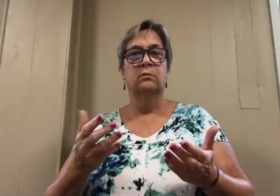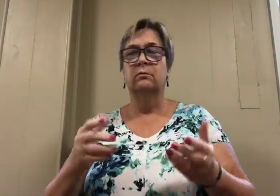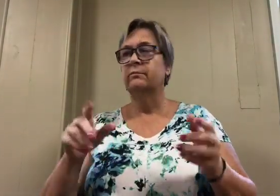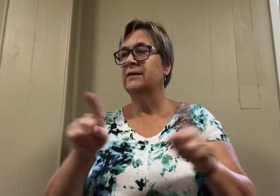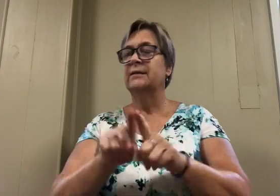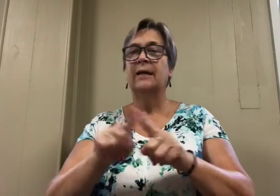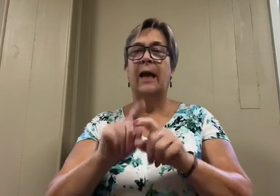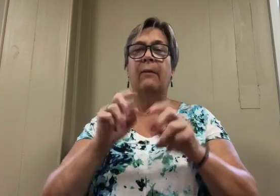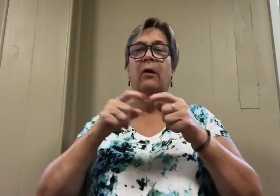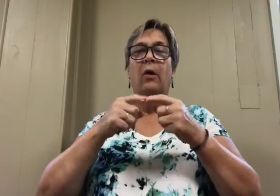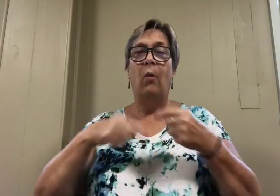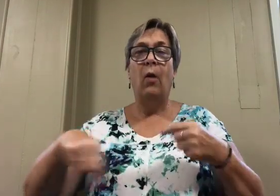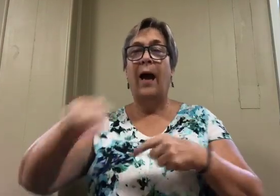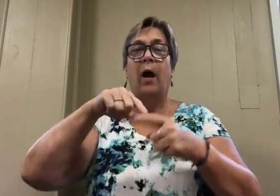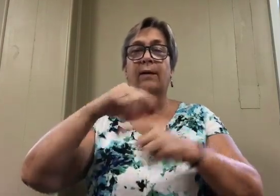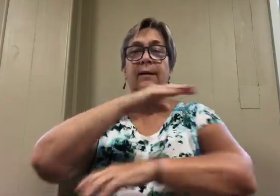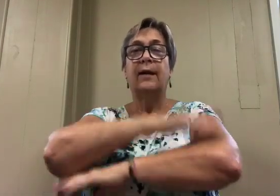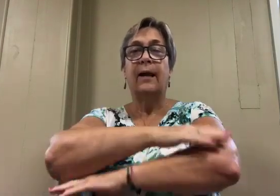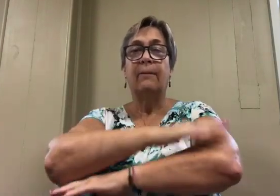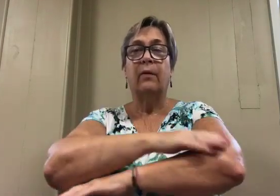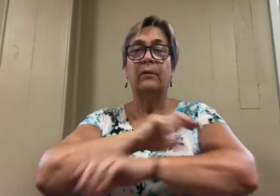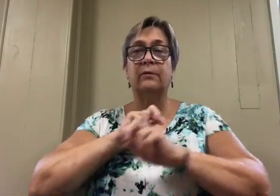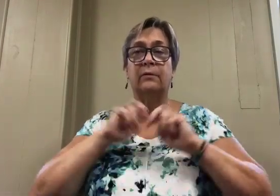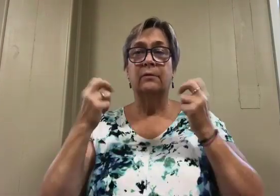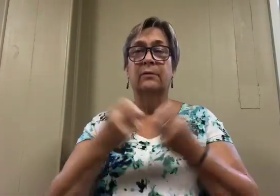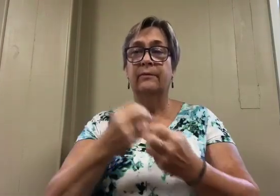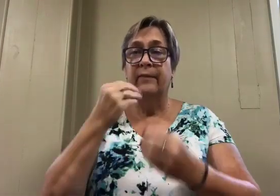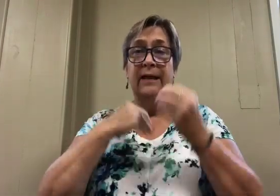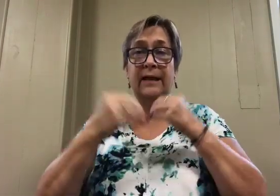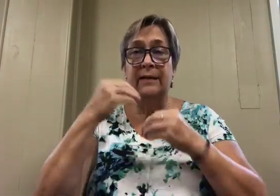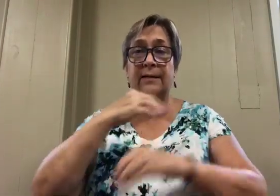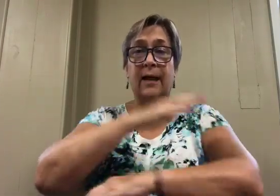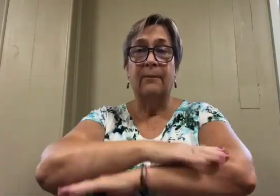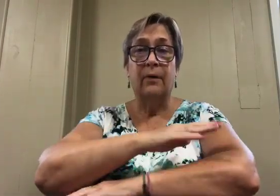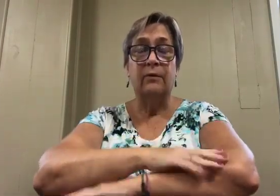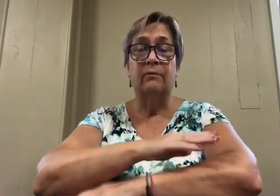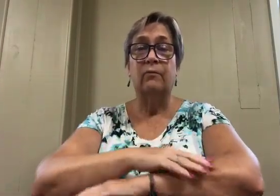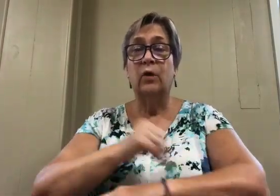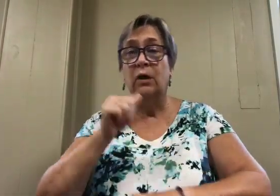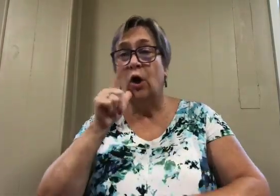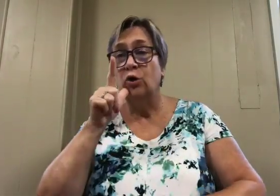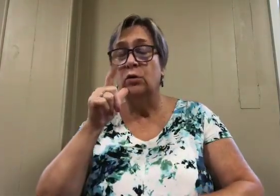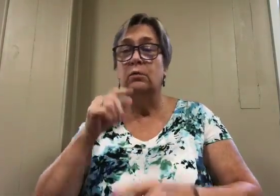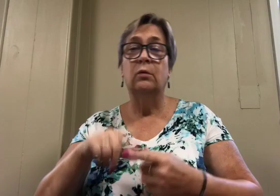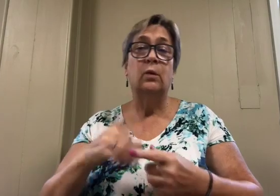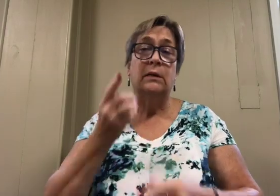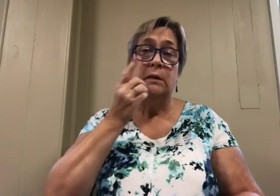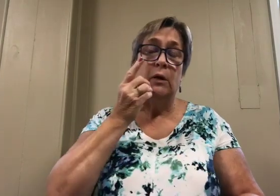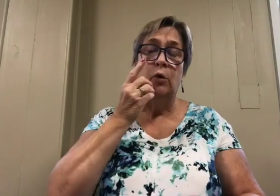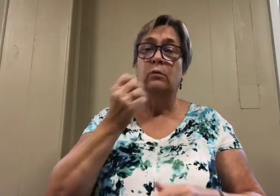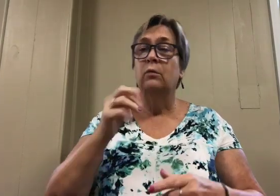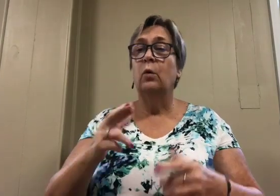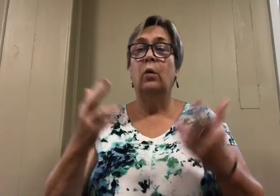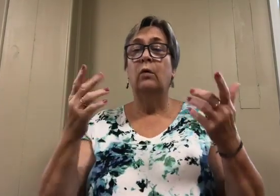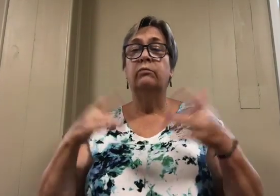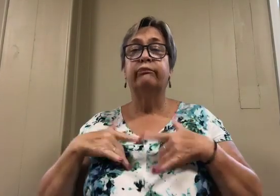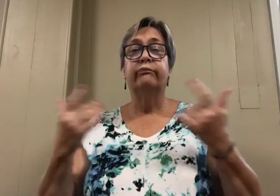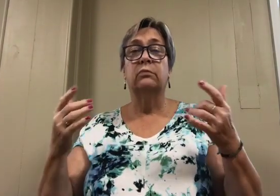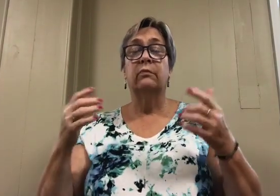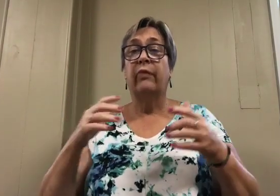And that makes a deaf person feel not included. The same as if sitting around a round table and having a meal together, or lunch, or